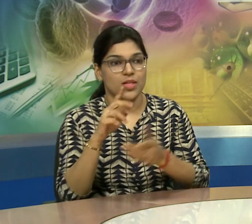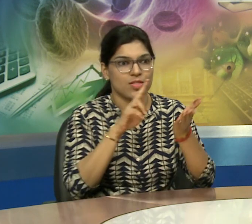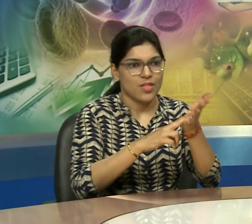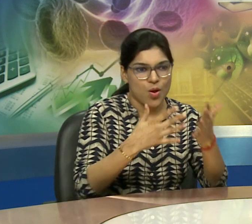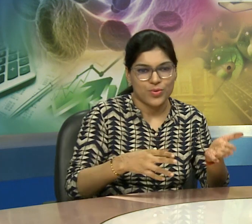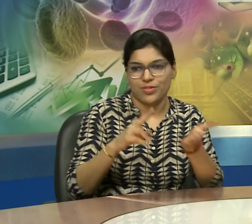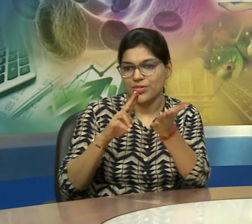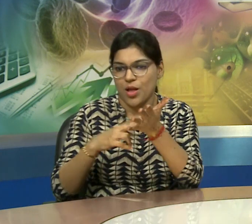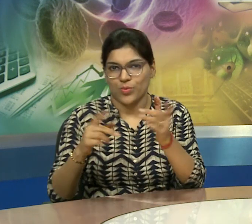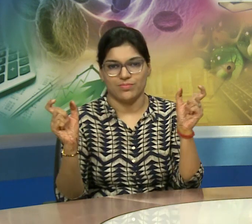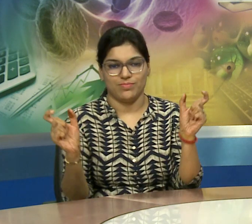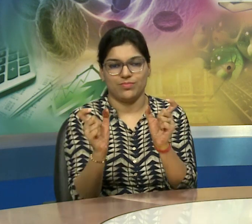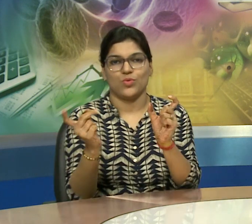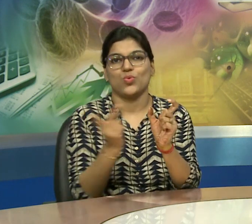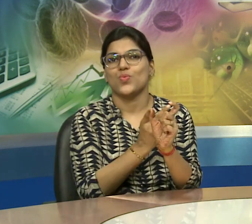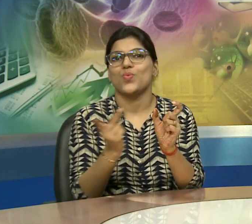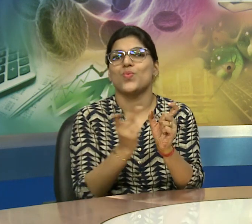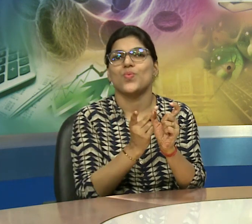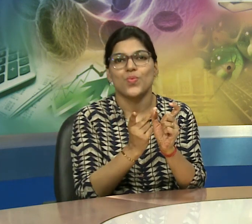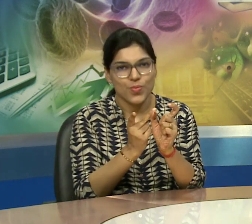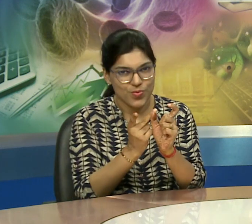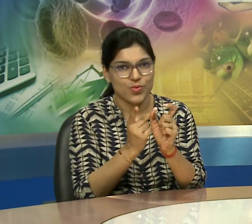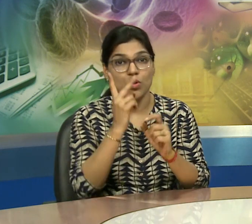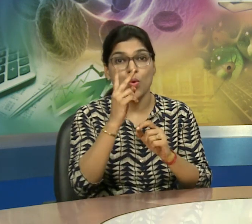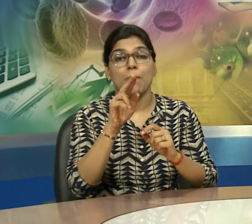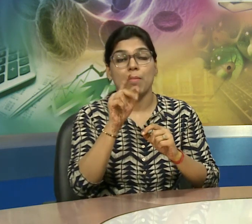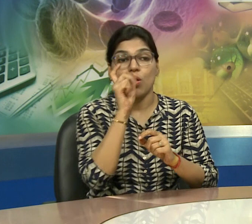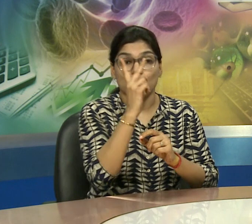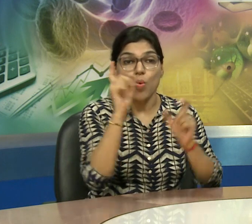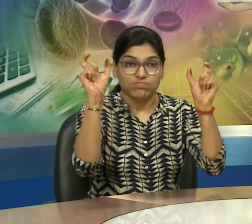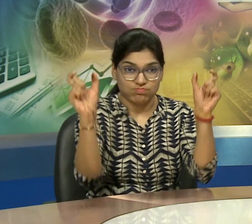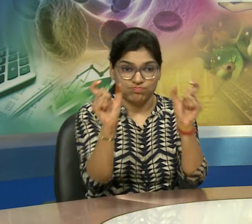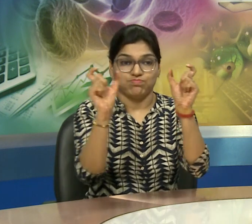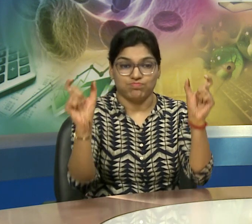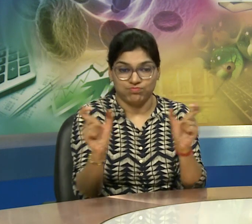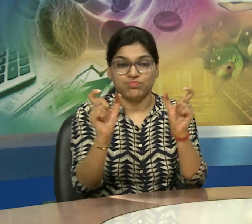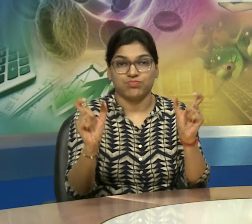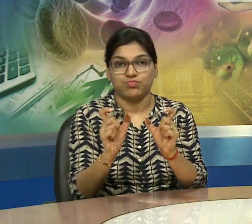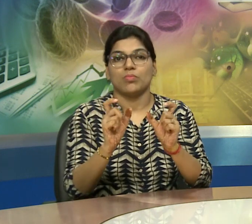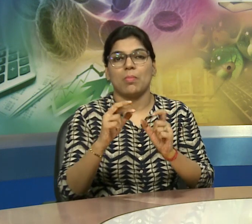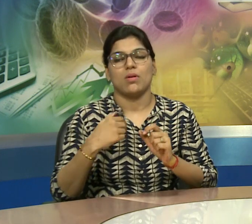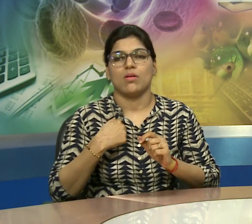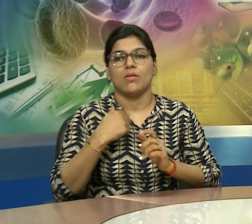brother and a sister. Both are noun connected by a word and.